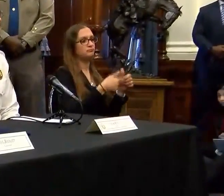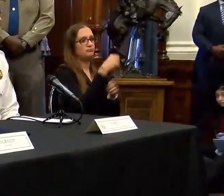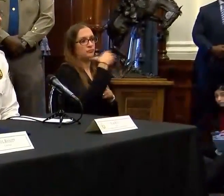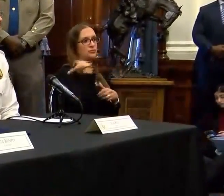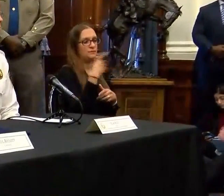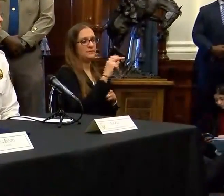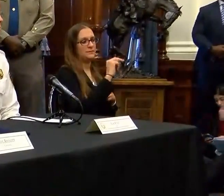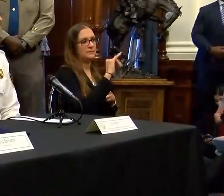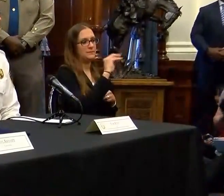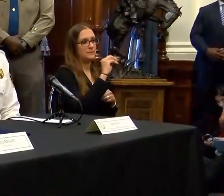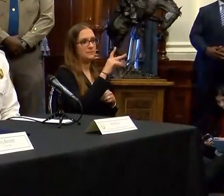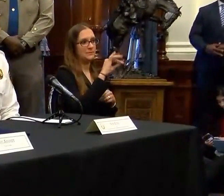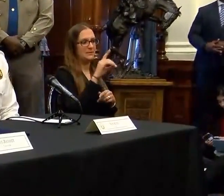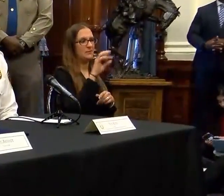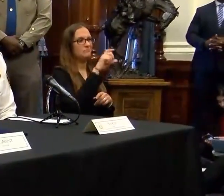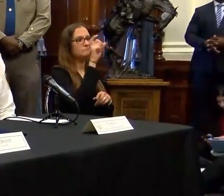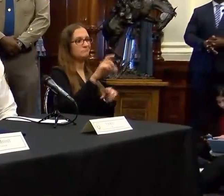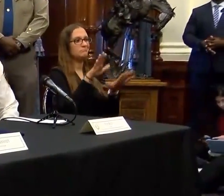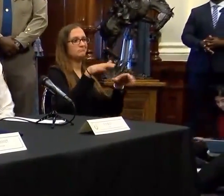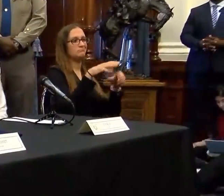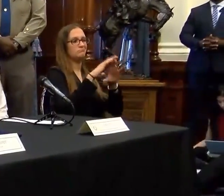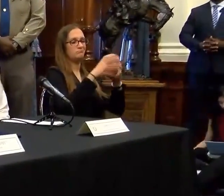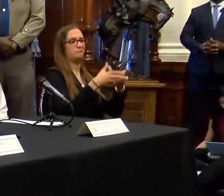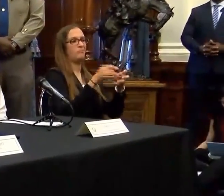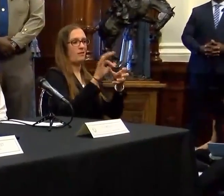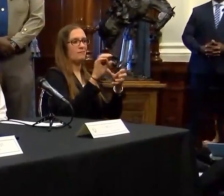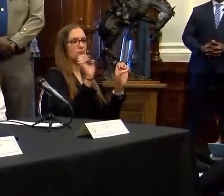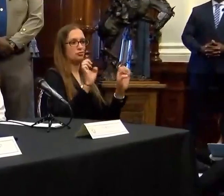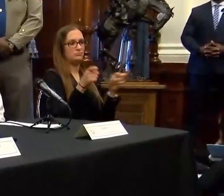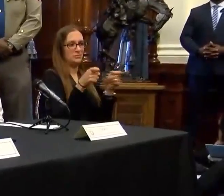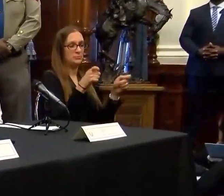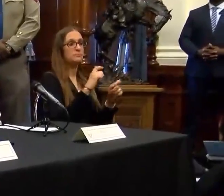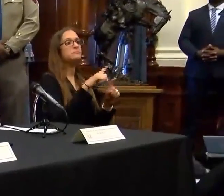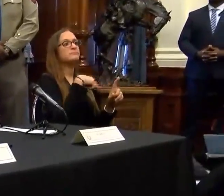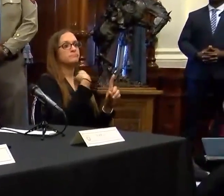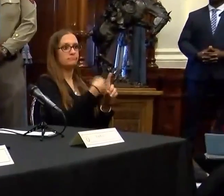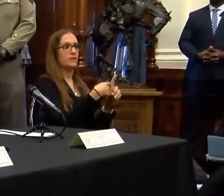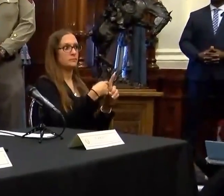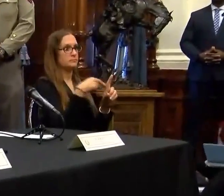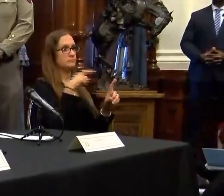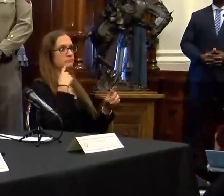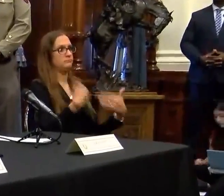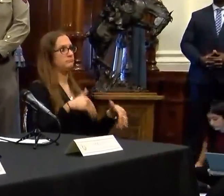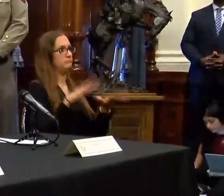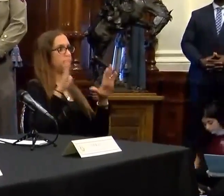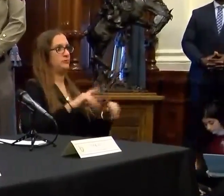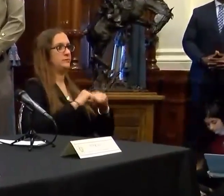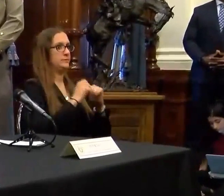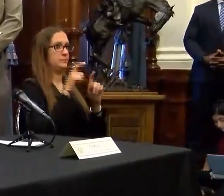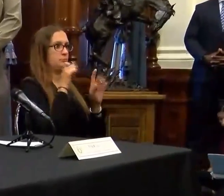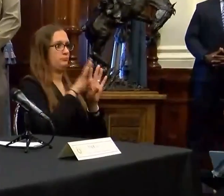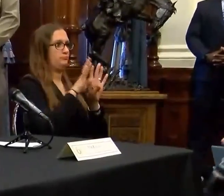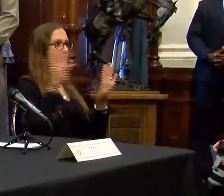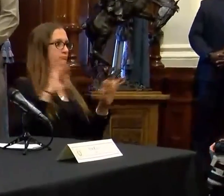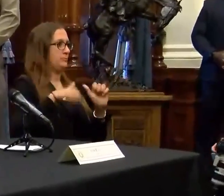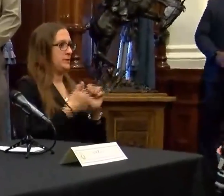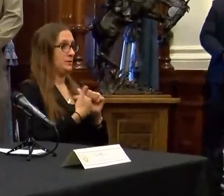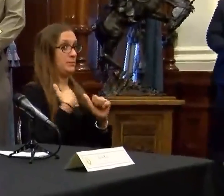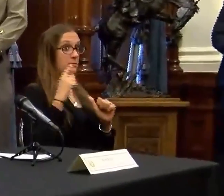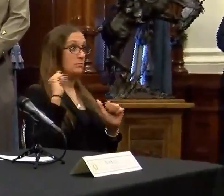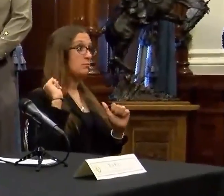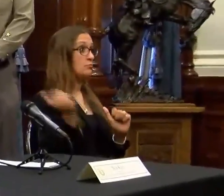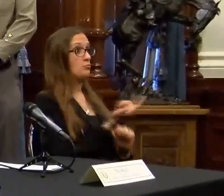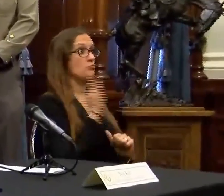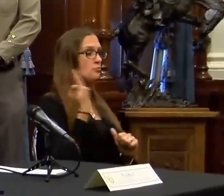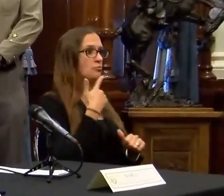Nim Kidd of the Texas Division of Emergency Management, as well as this incredible team behind me, all of whom